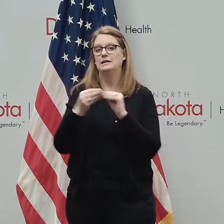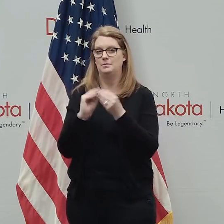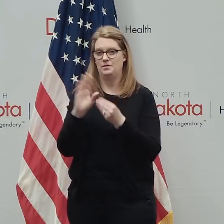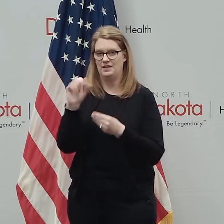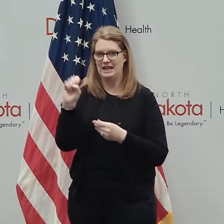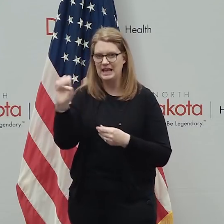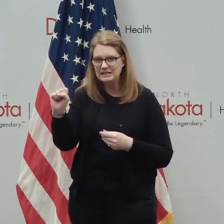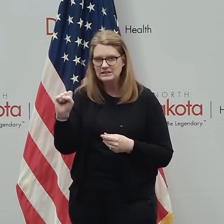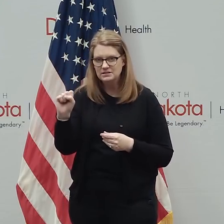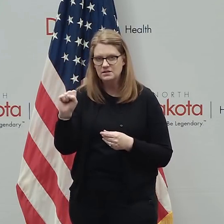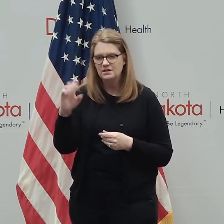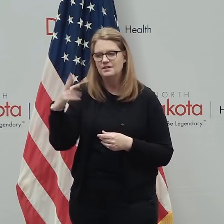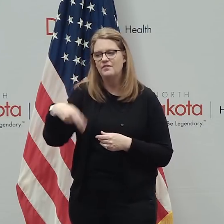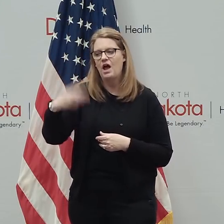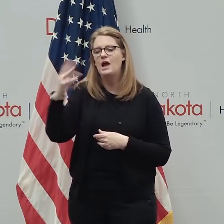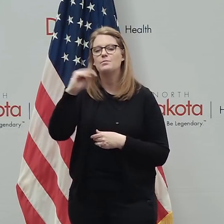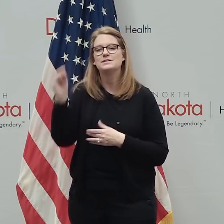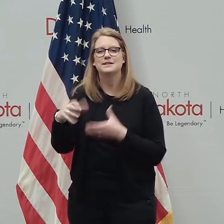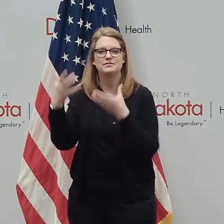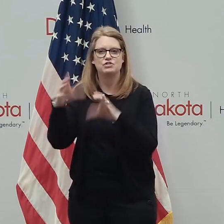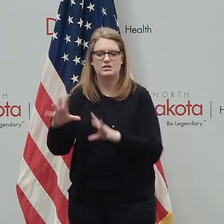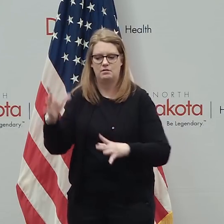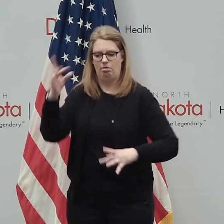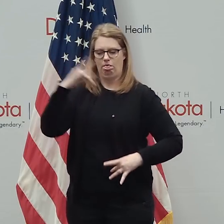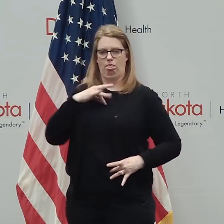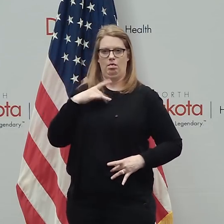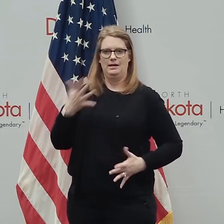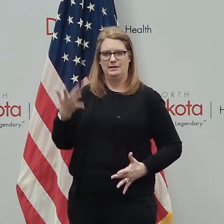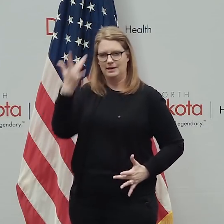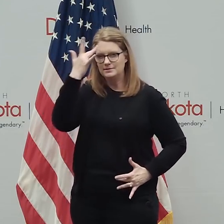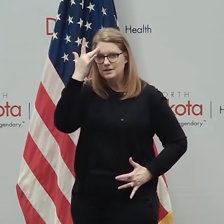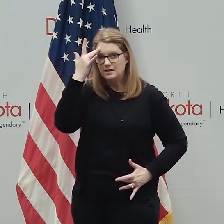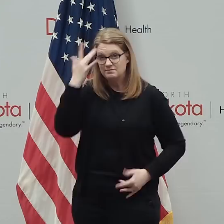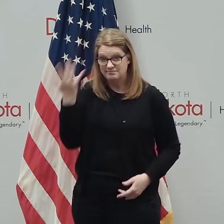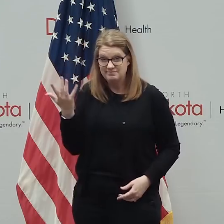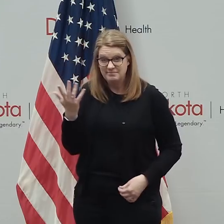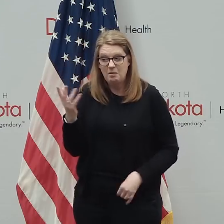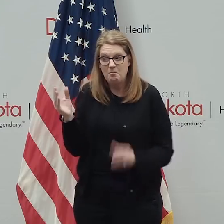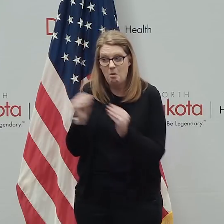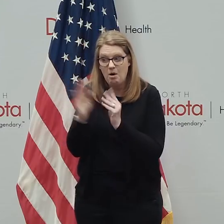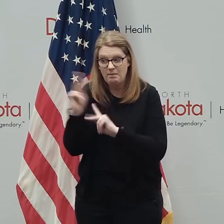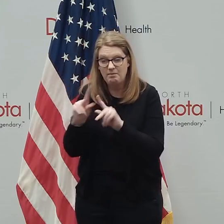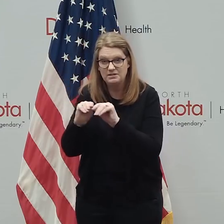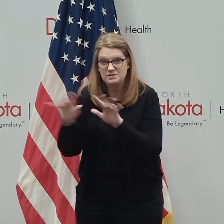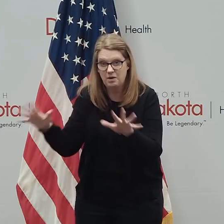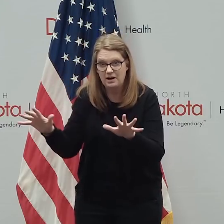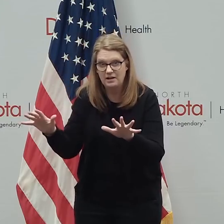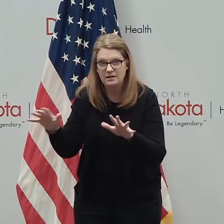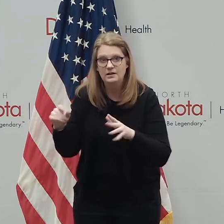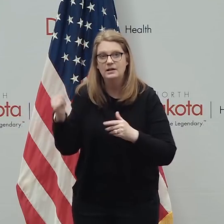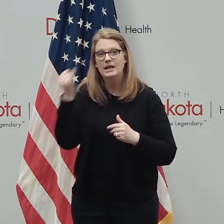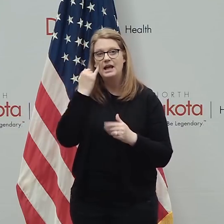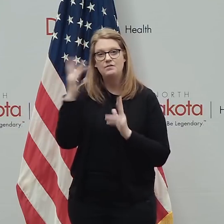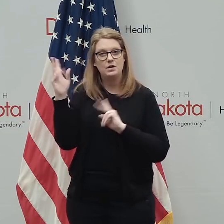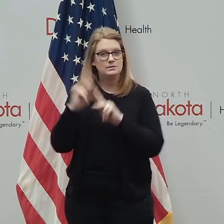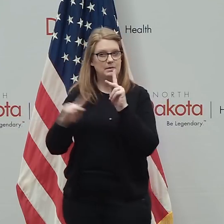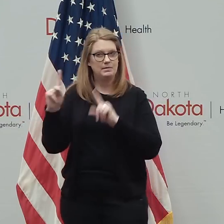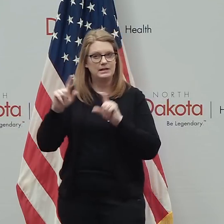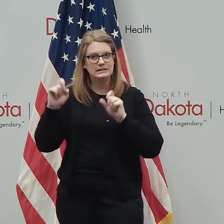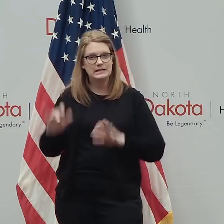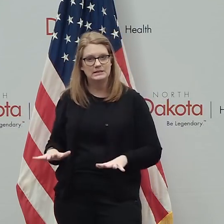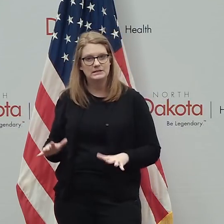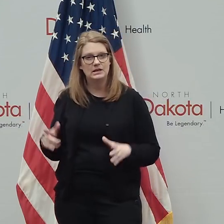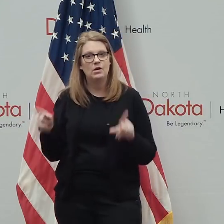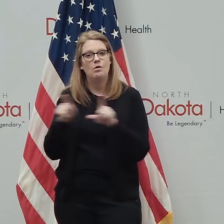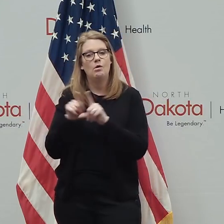higher percentage chance of contracting it because there may be more people there that are spreading it. And when we know that the people that we're testing, there